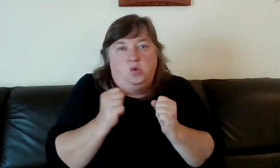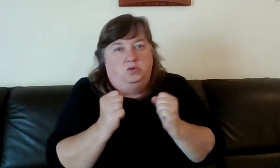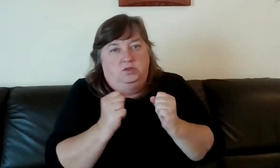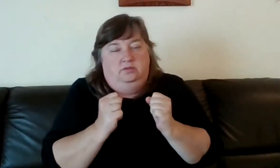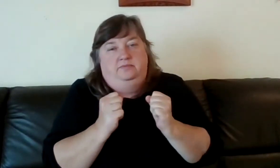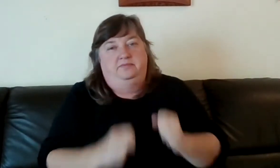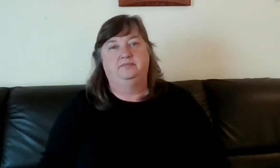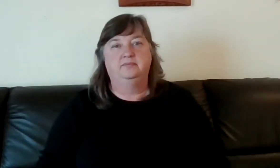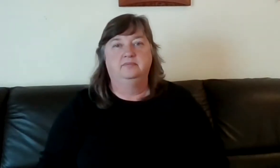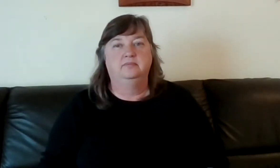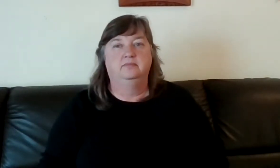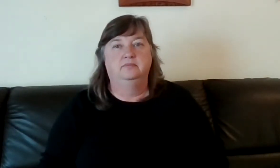Cold.